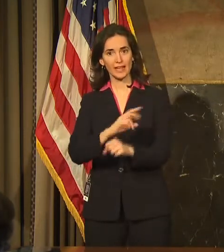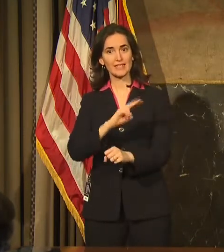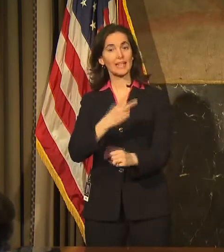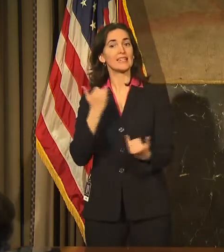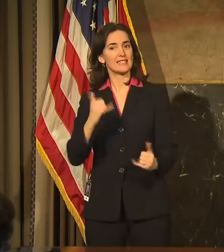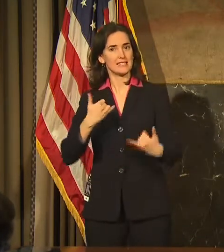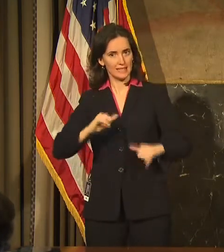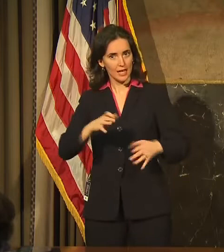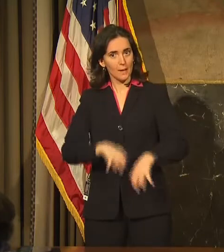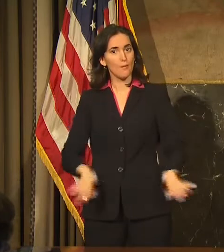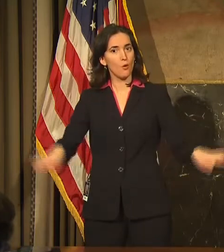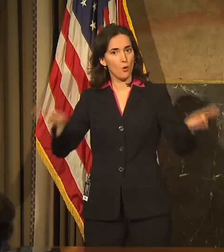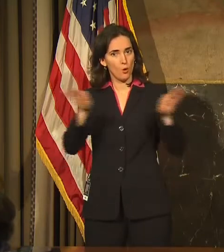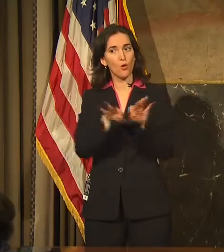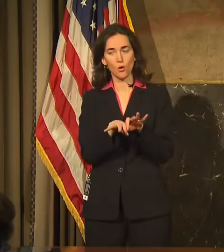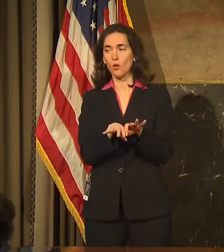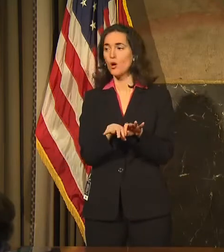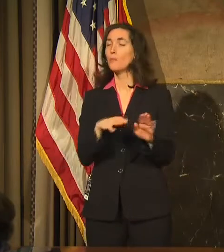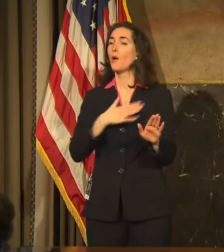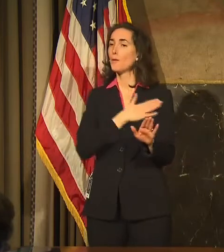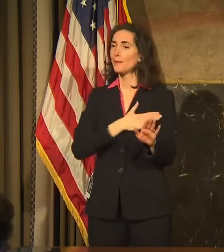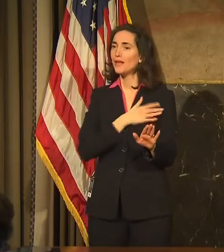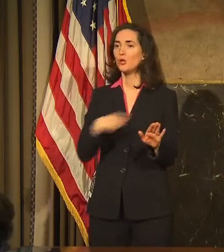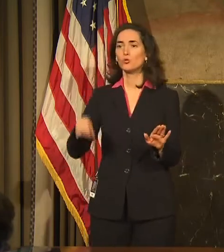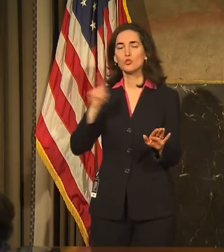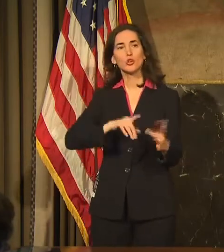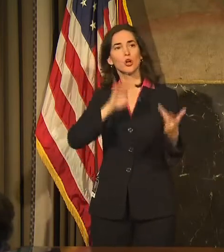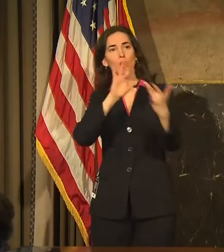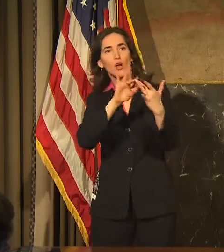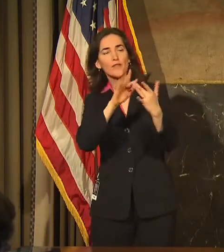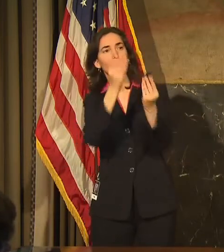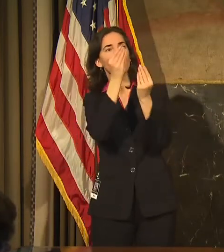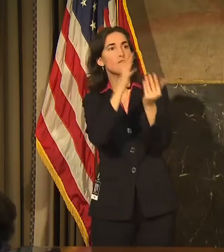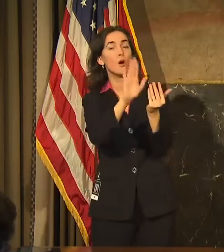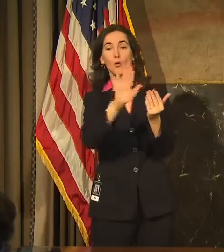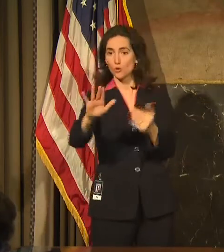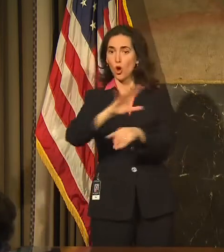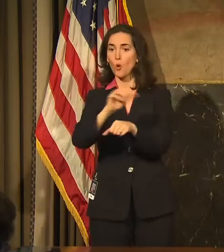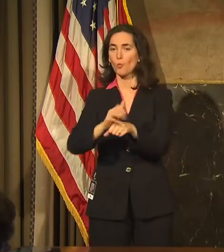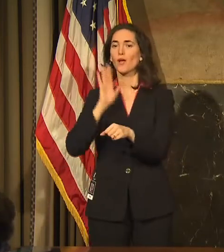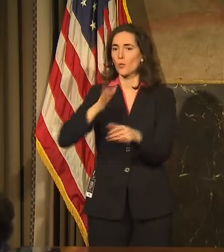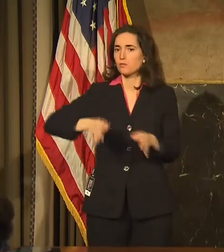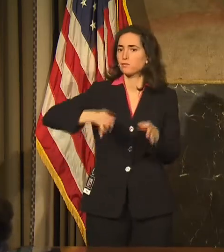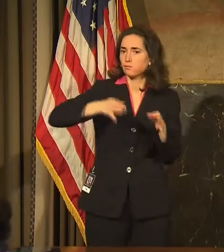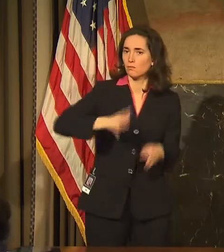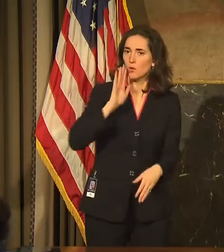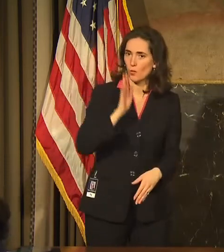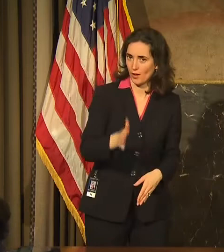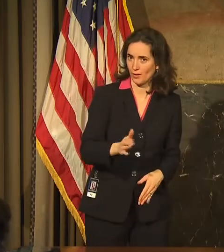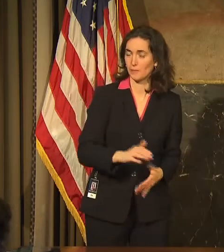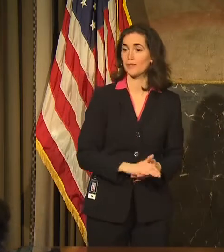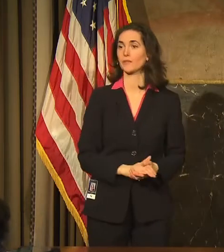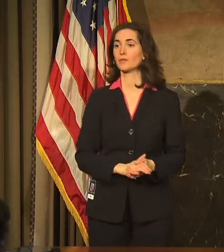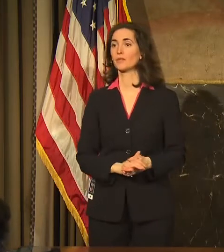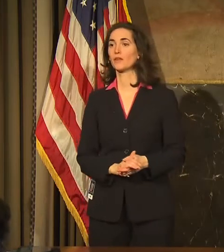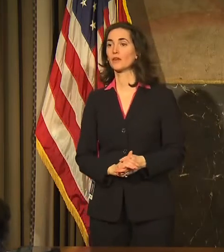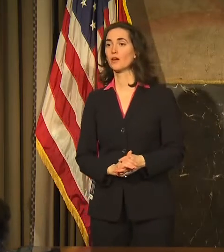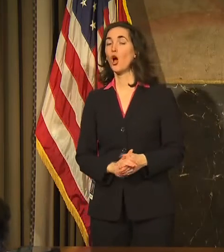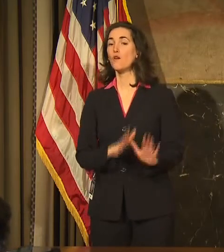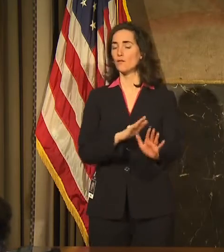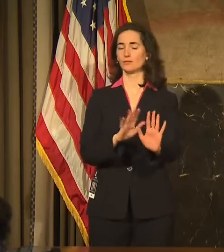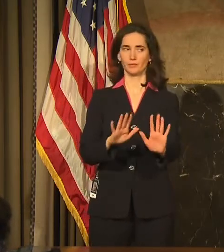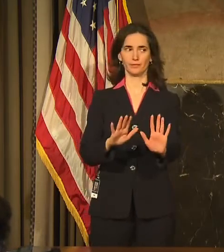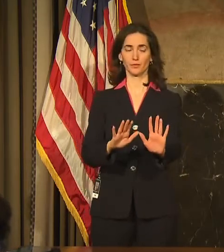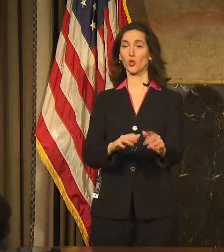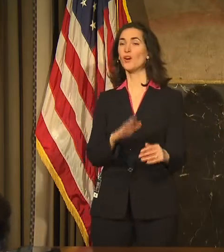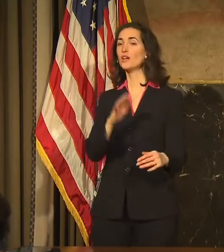still really important, but please just communicate these appointments will be rescheduled. If it was a second dose appointment that